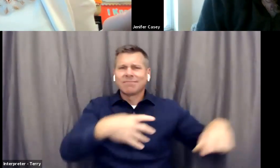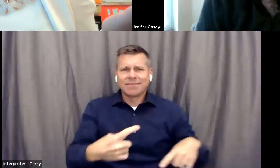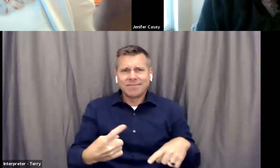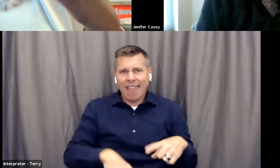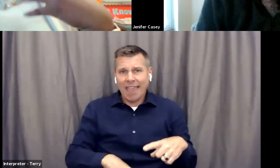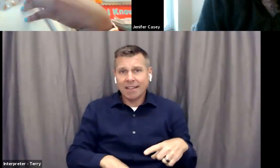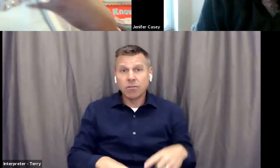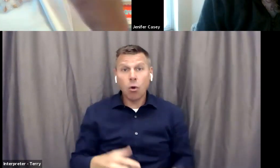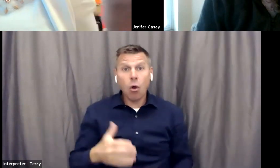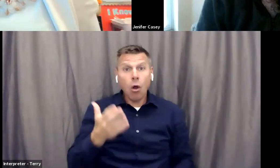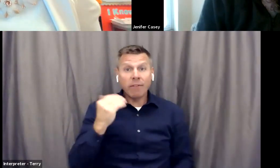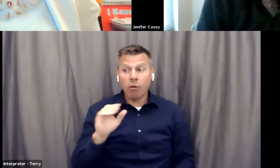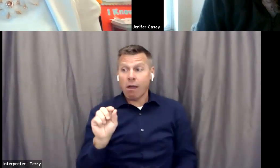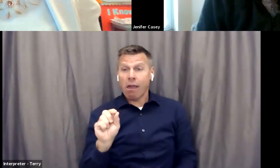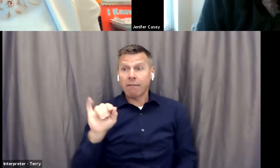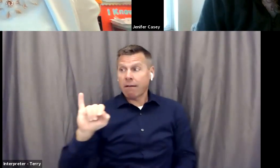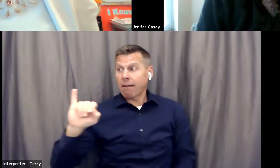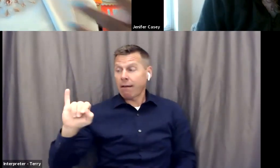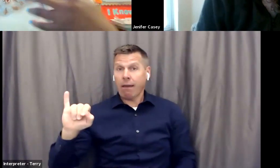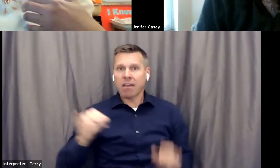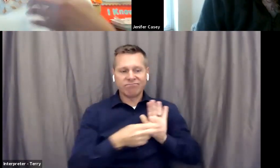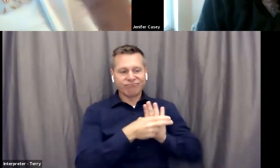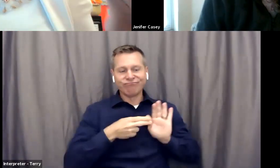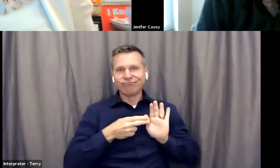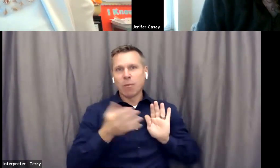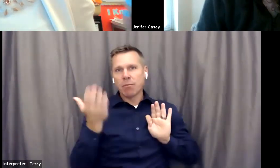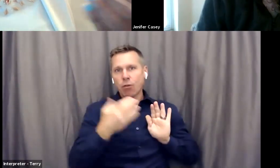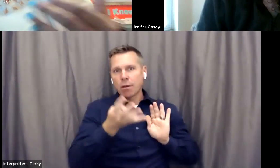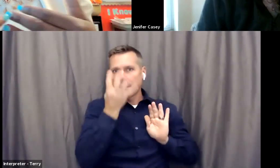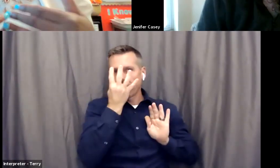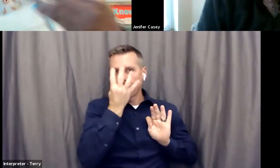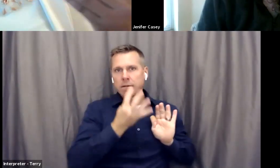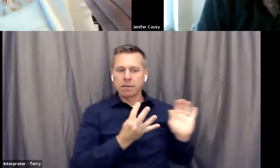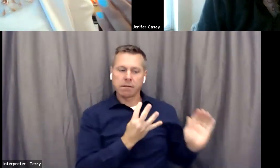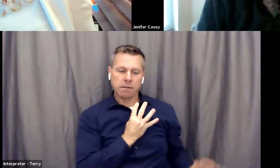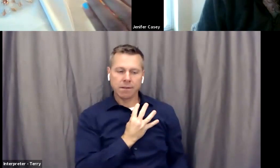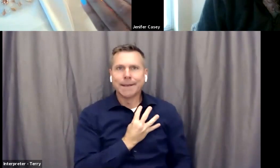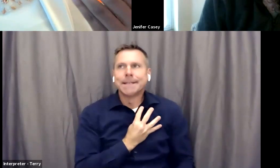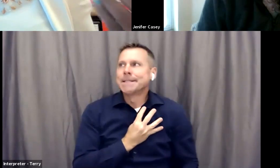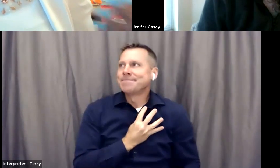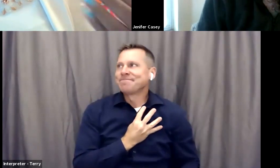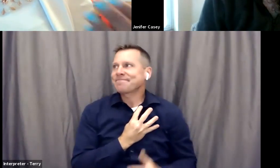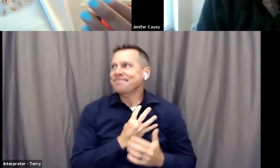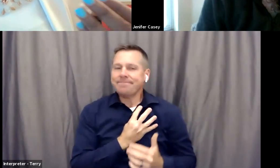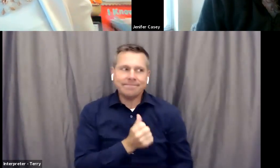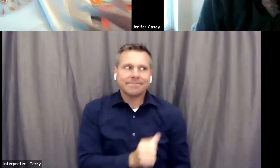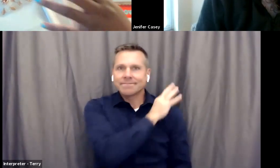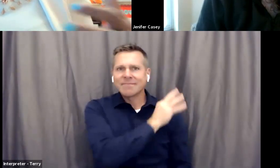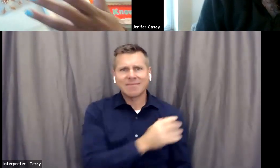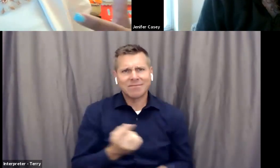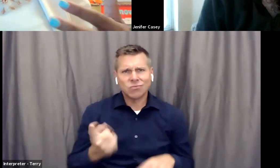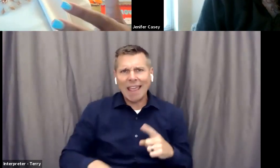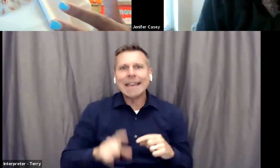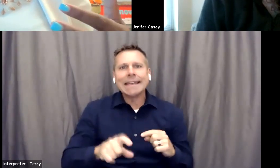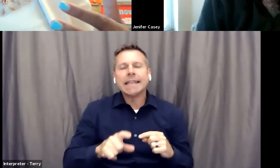incarcerated label or remove the parole. They need understanding. They need grace. So a lot of times as